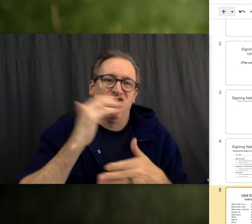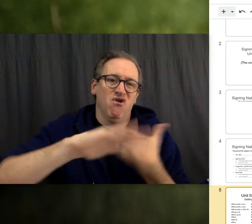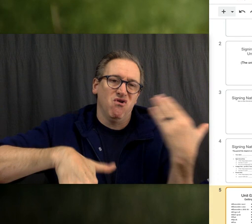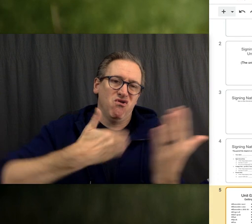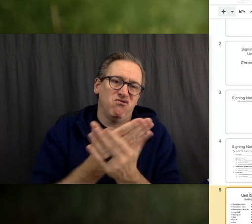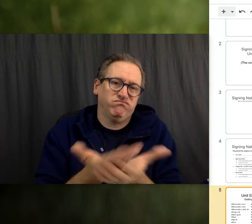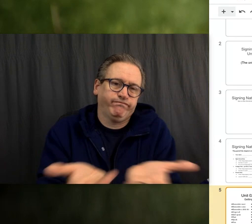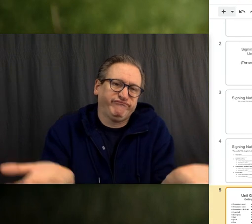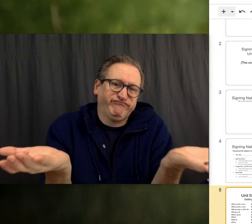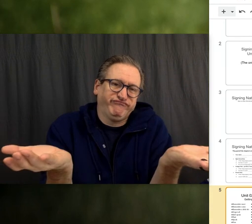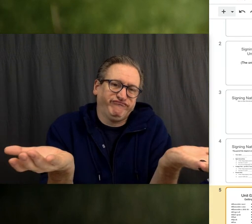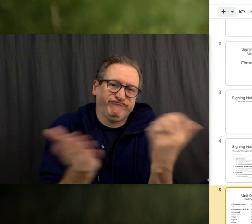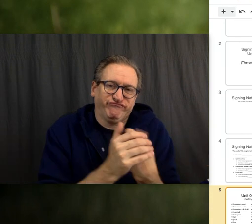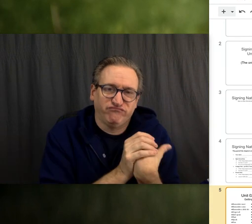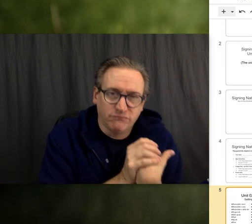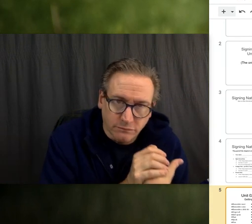All.